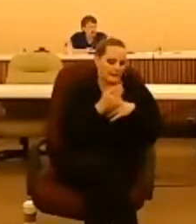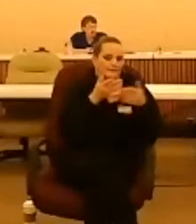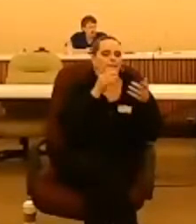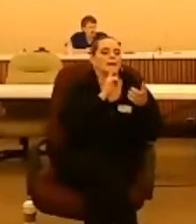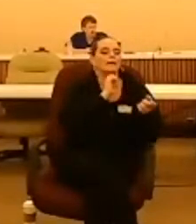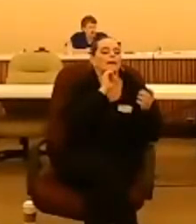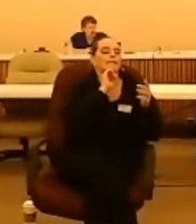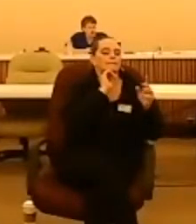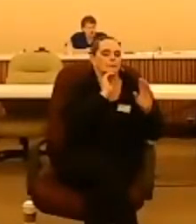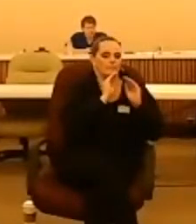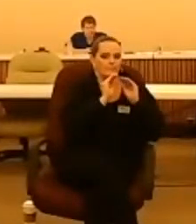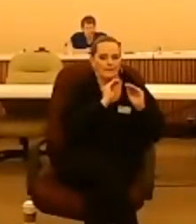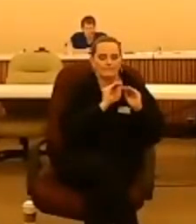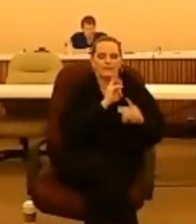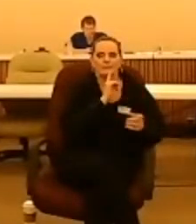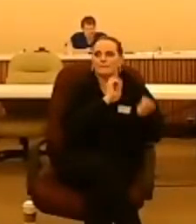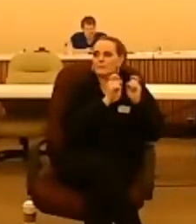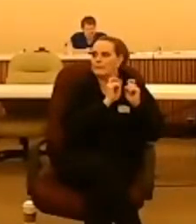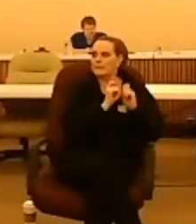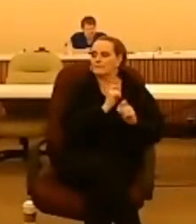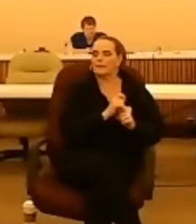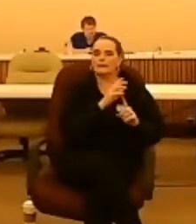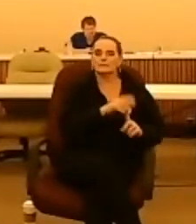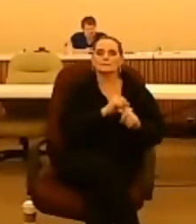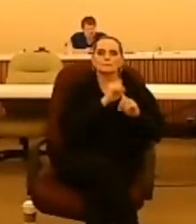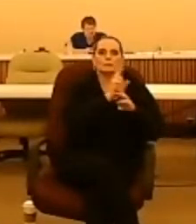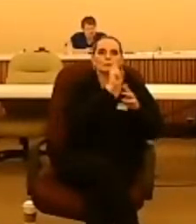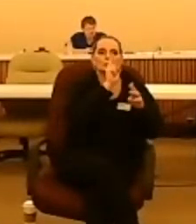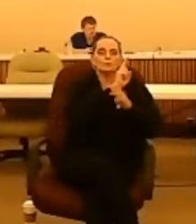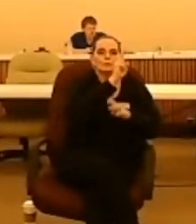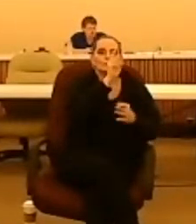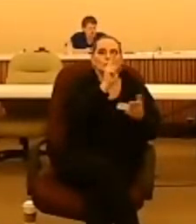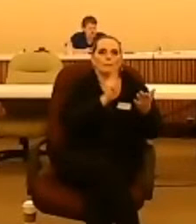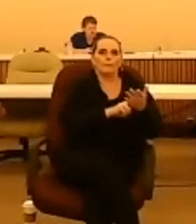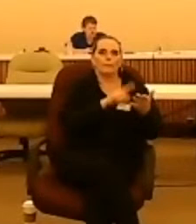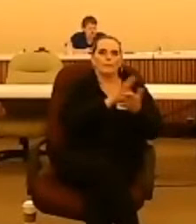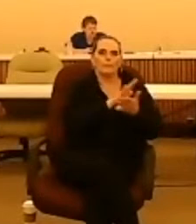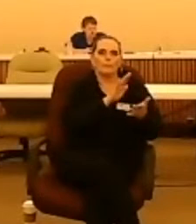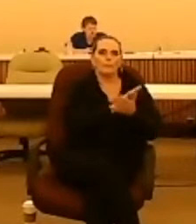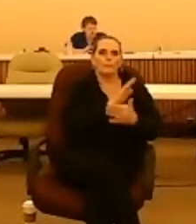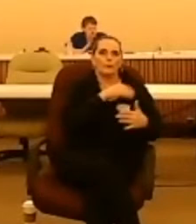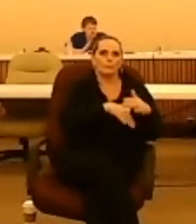modify the special use permit if they wanted to convert it from student housing.